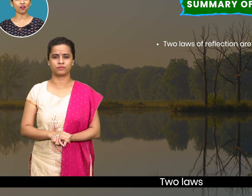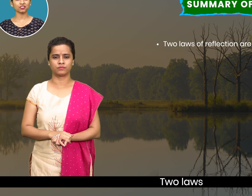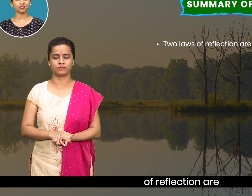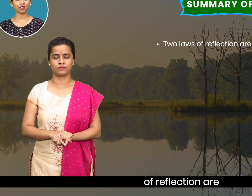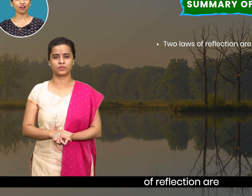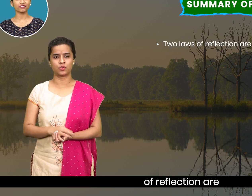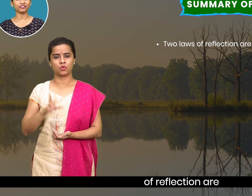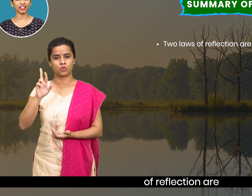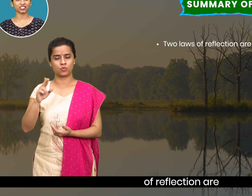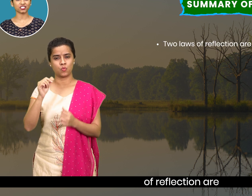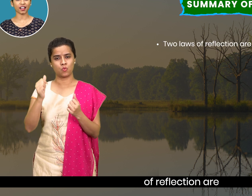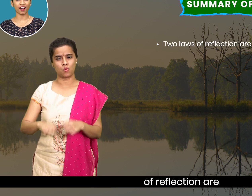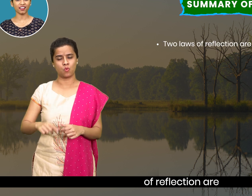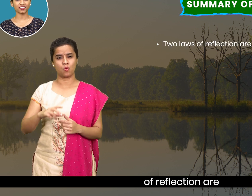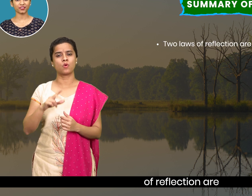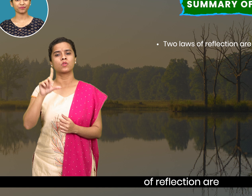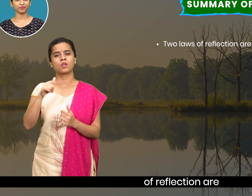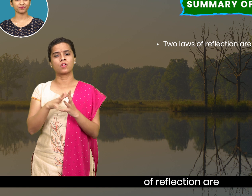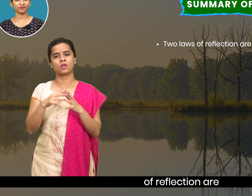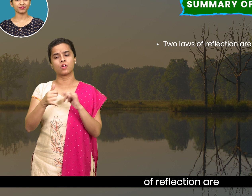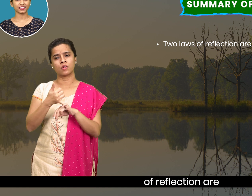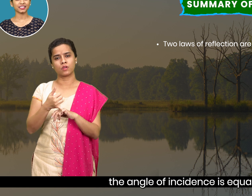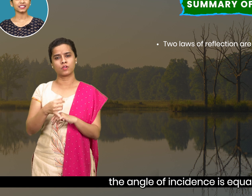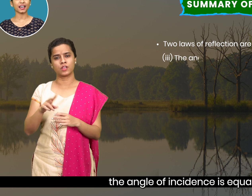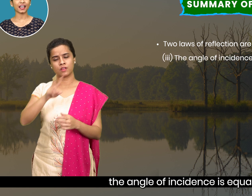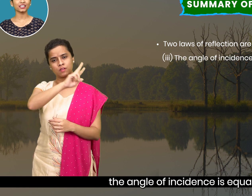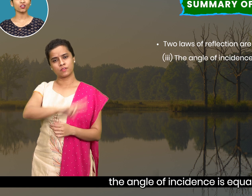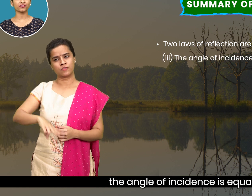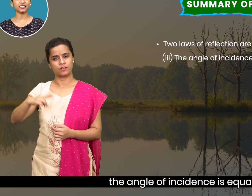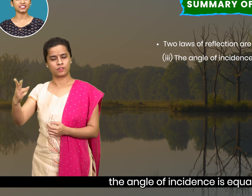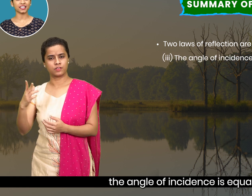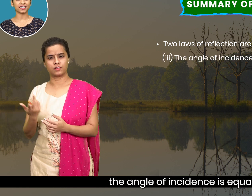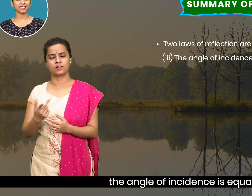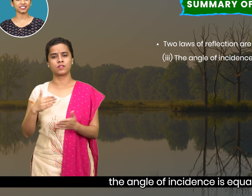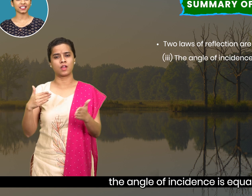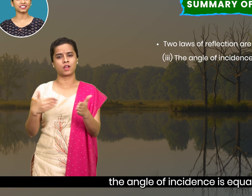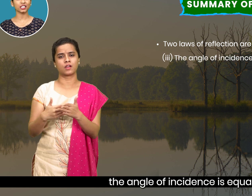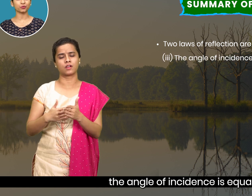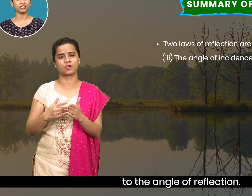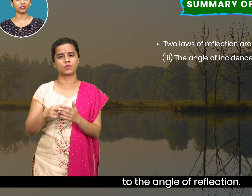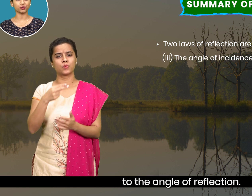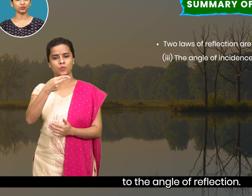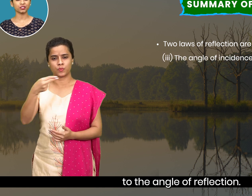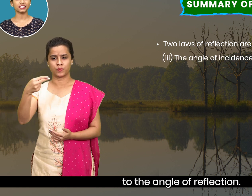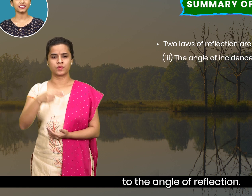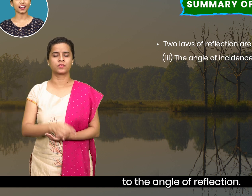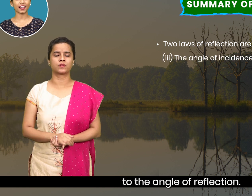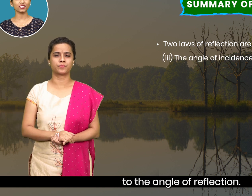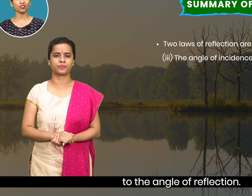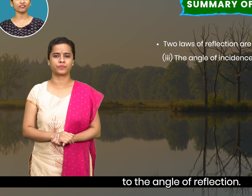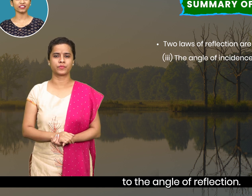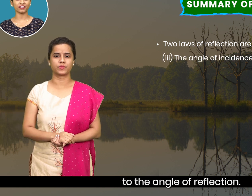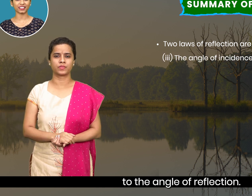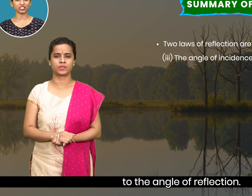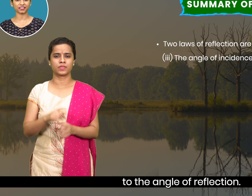Two laws of reflection are: the angle of incidence is equal to the